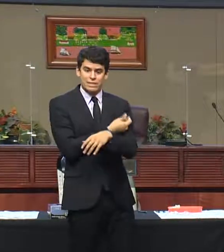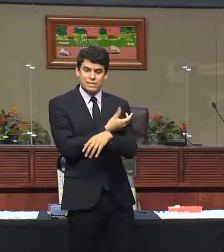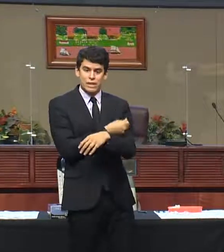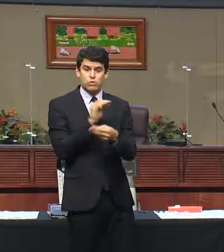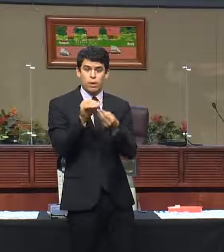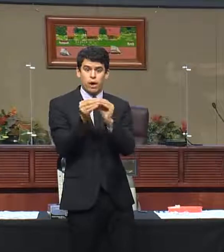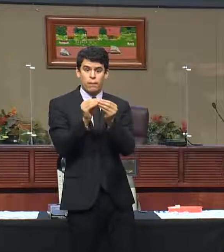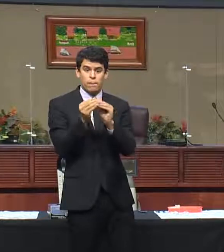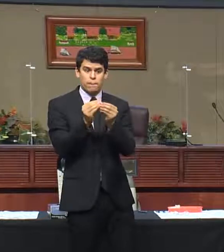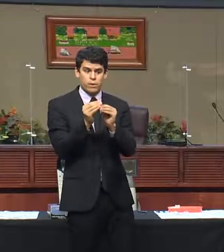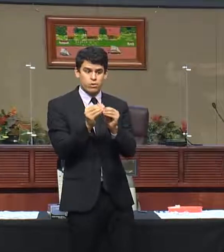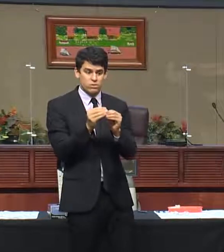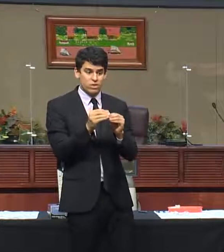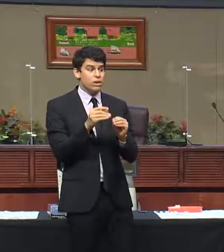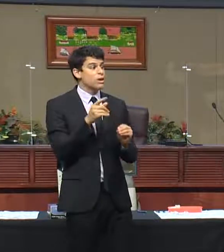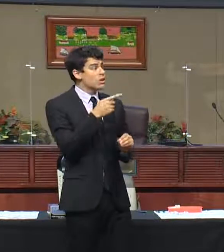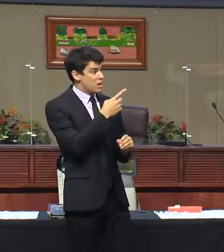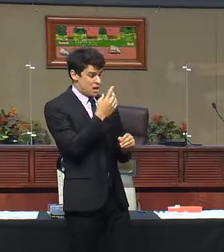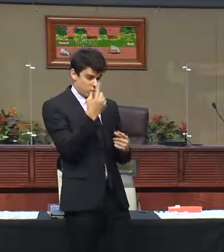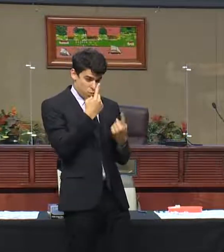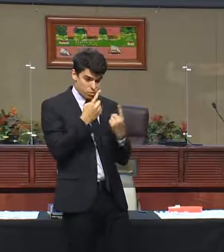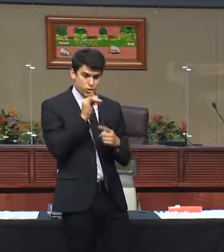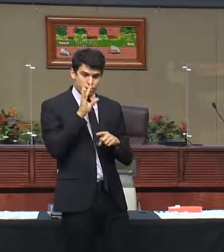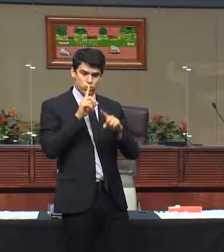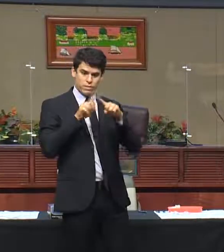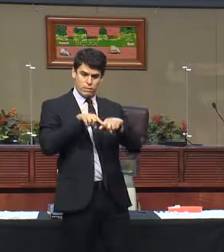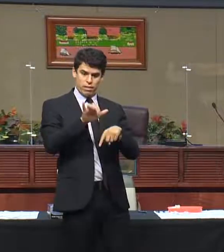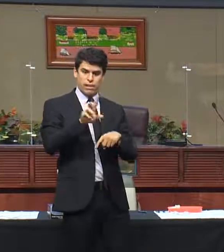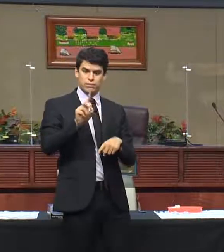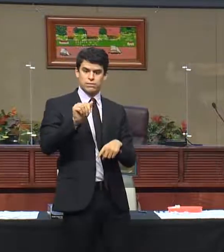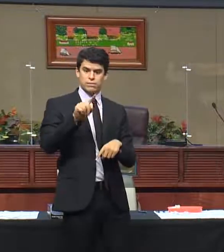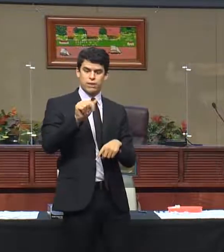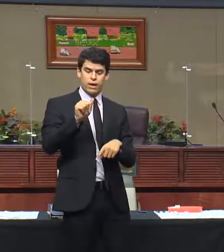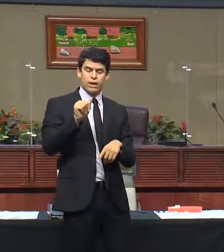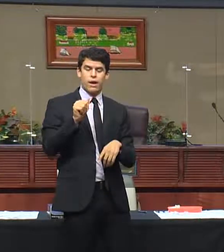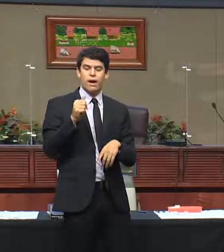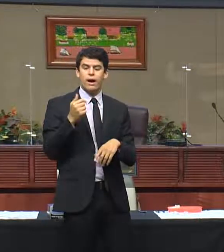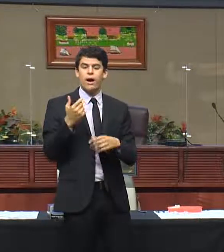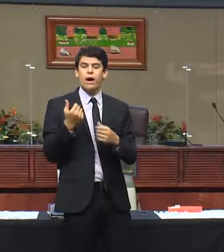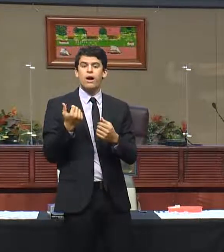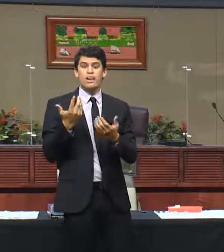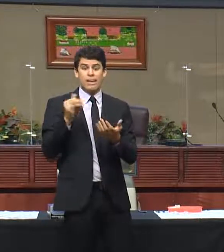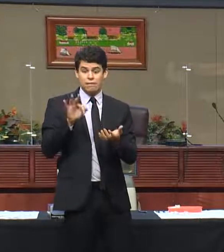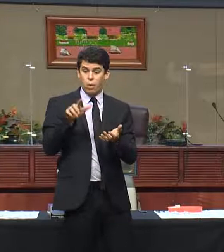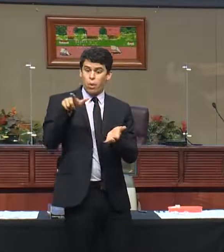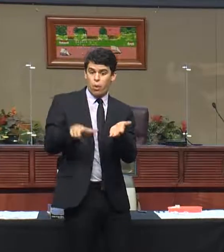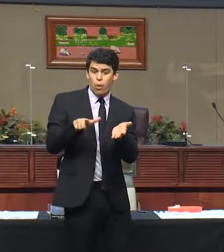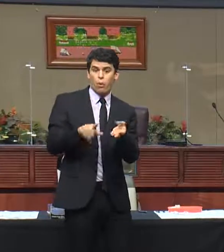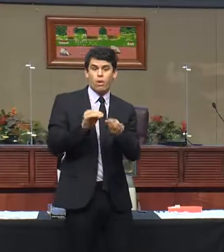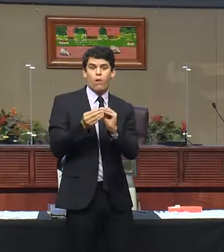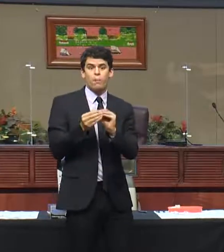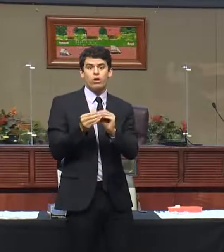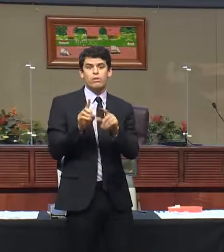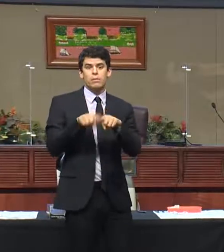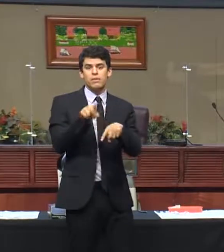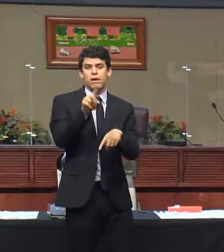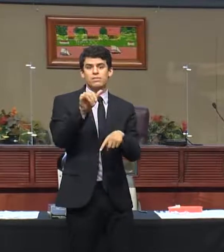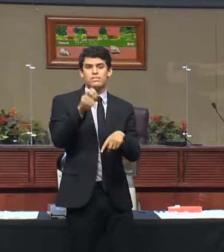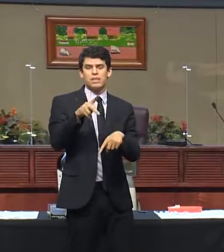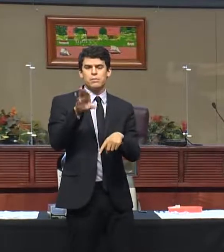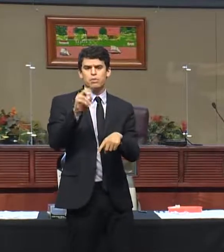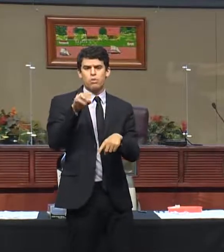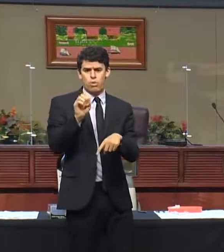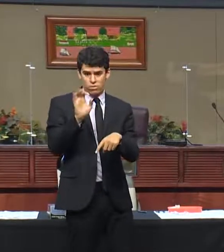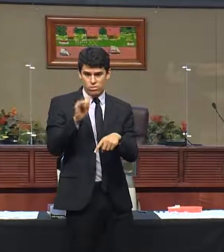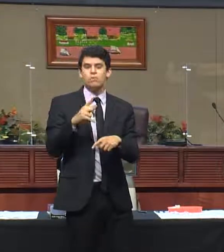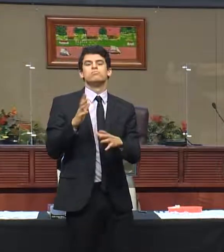zip code to choose locations and if you would give that public. Well, fortunately, the Florida Department of Health has